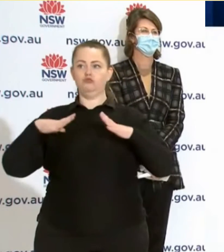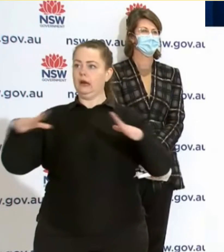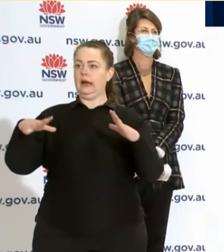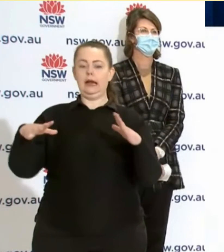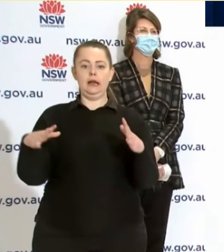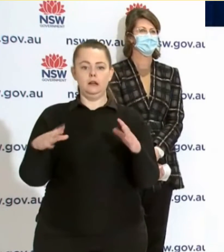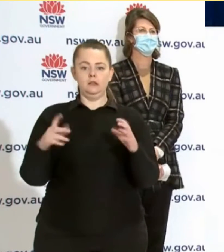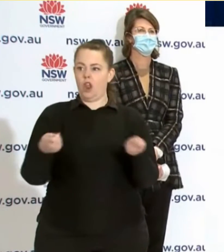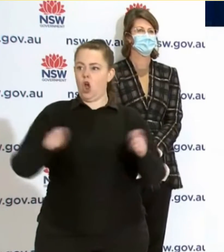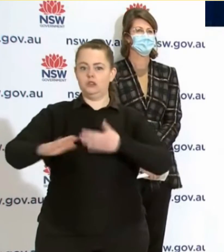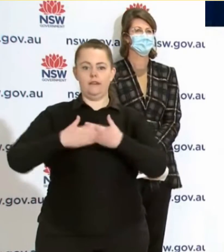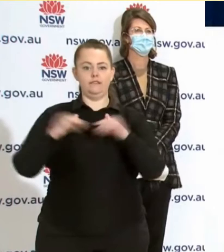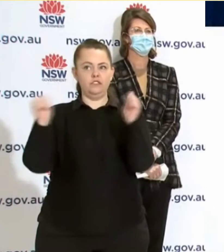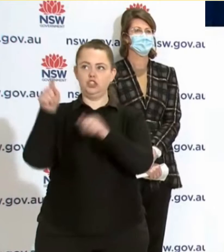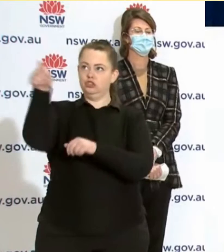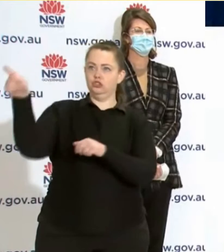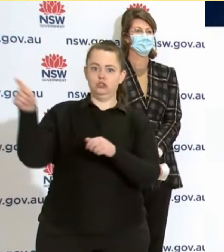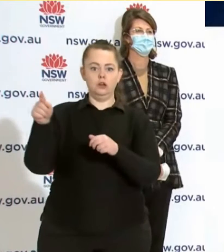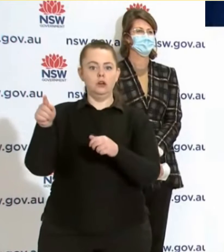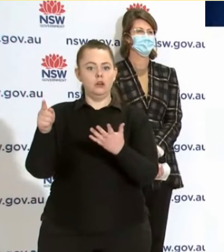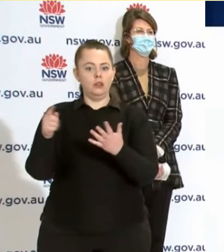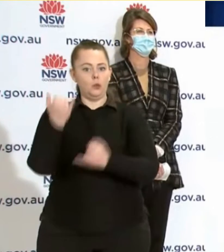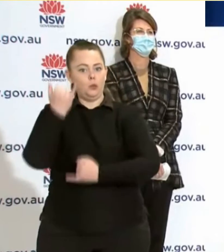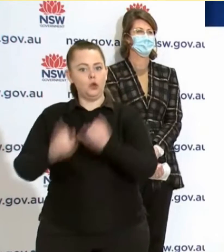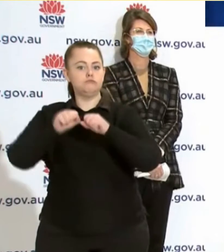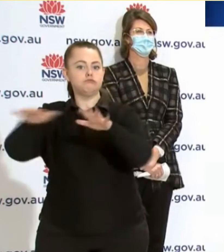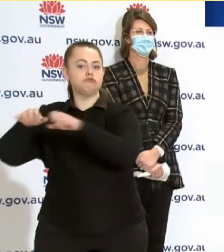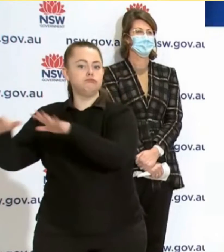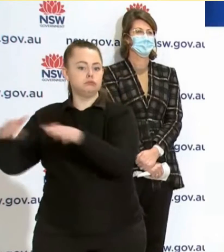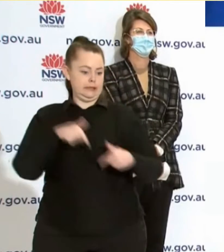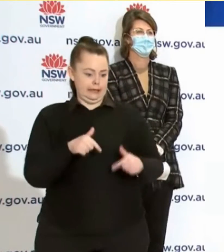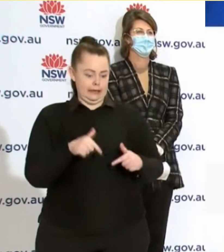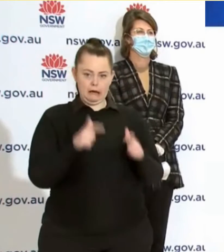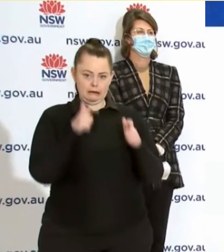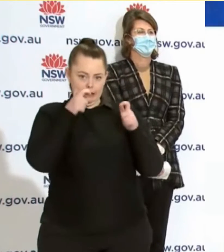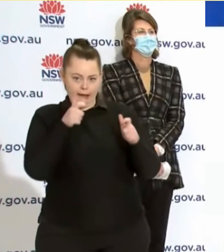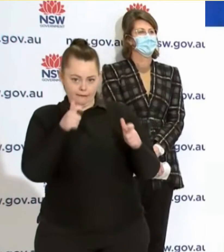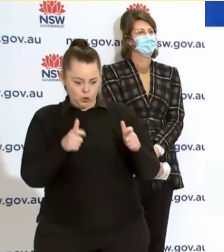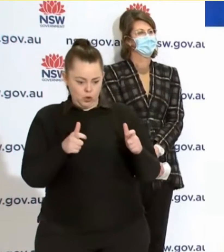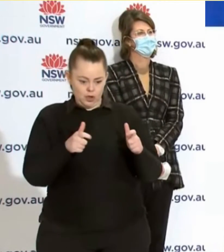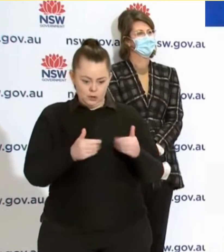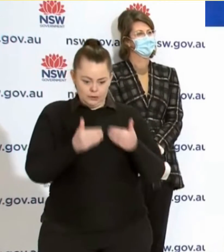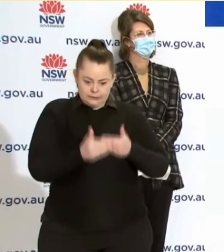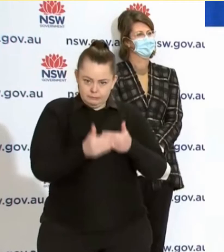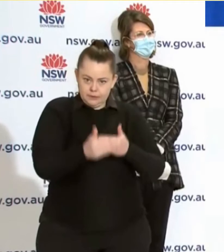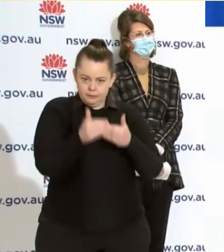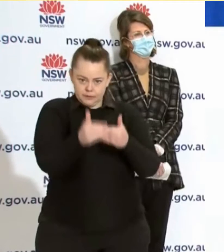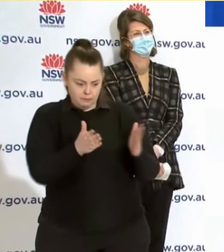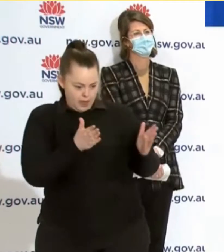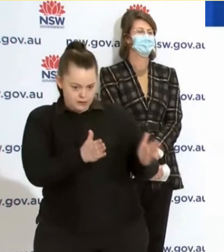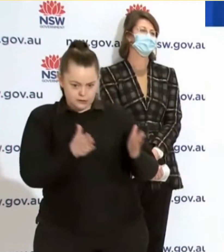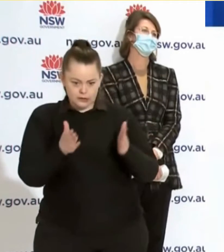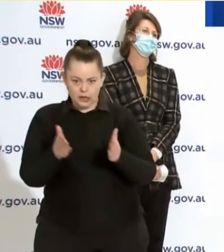can. We don't have more hospitalisations than we need to. We protect human life, and that's why we're taking the approach we are.